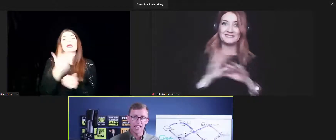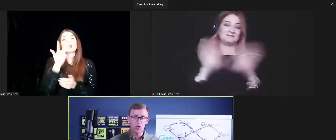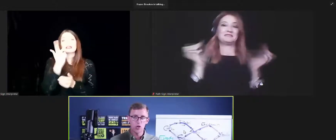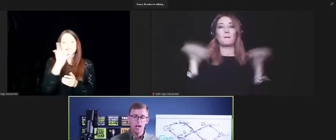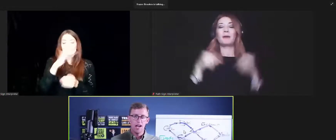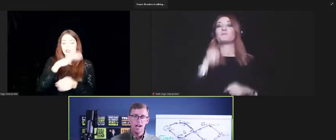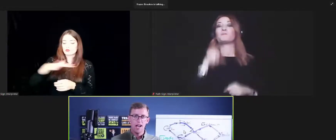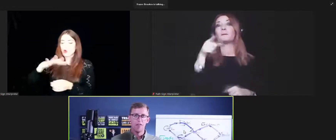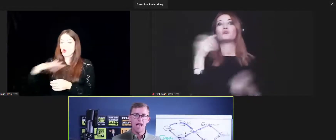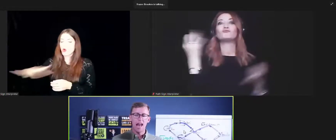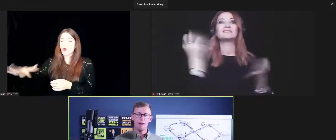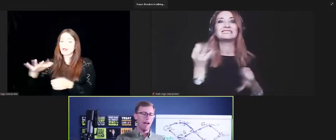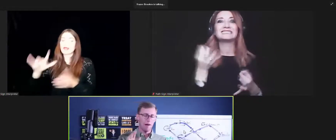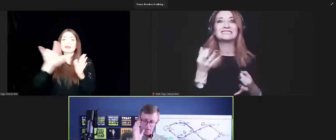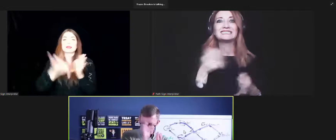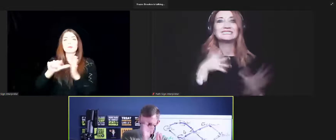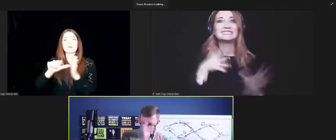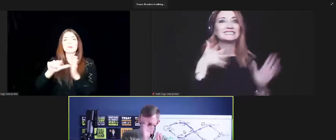kids,